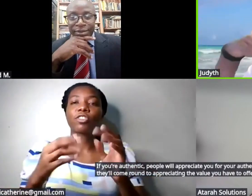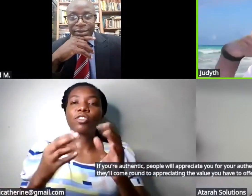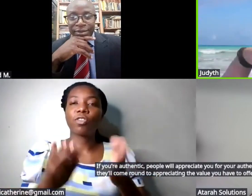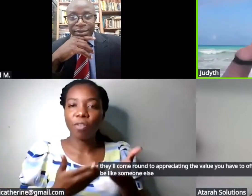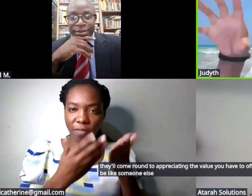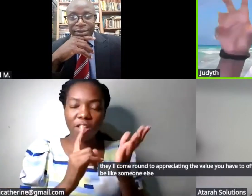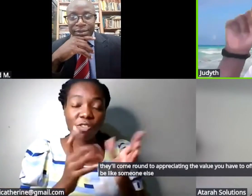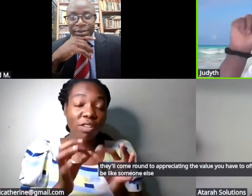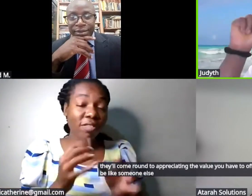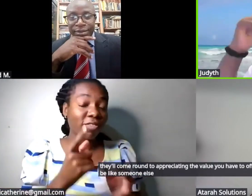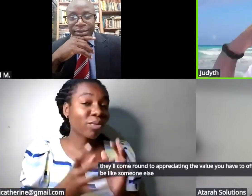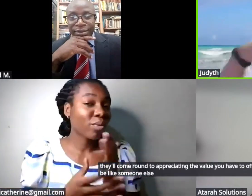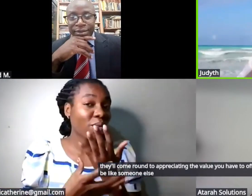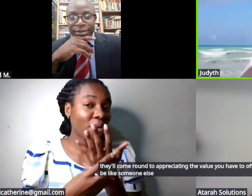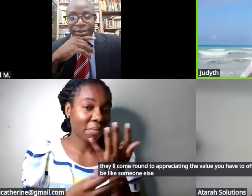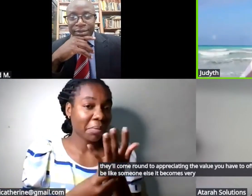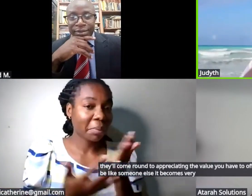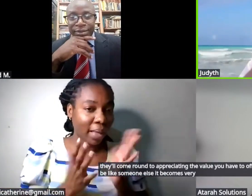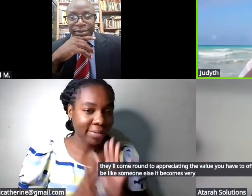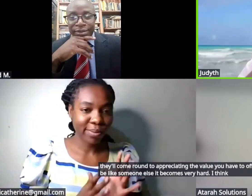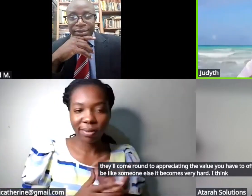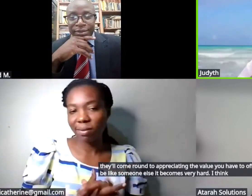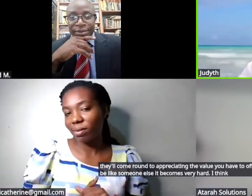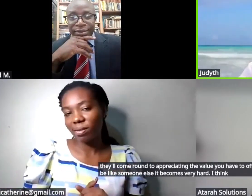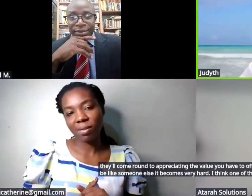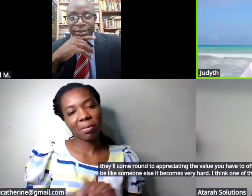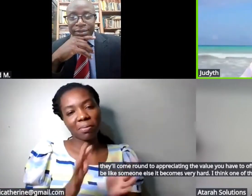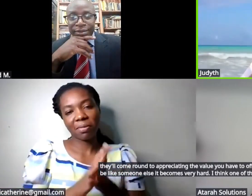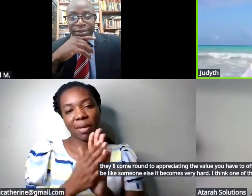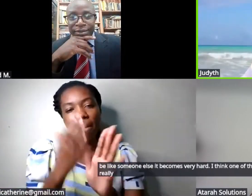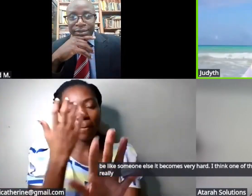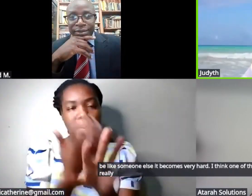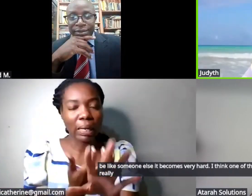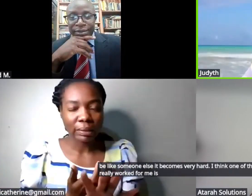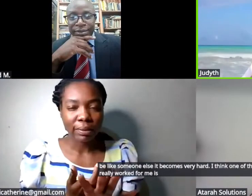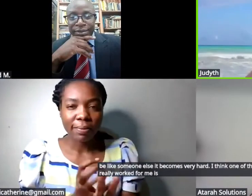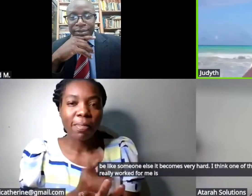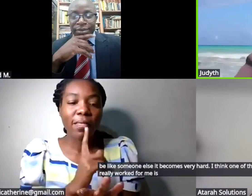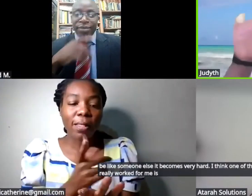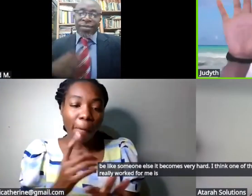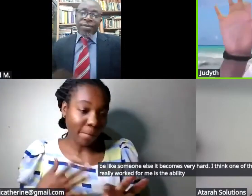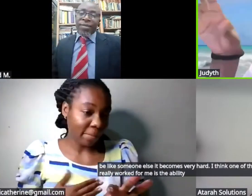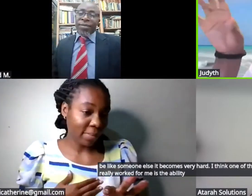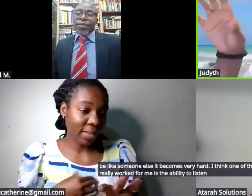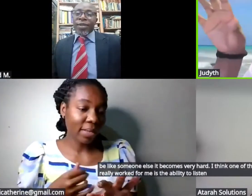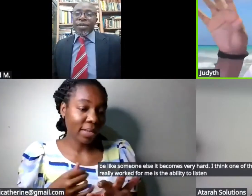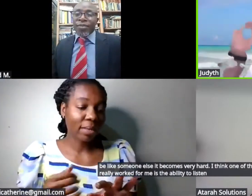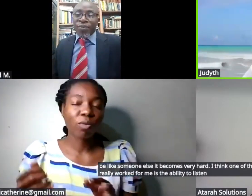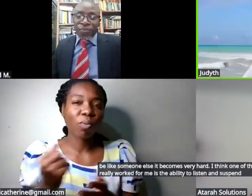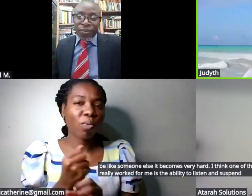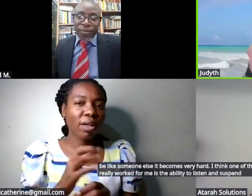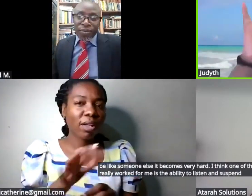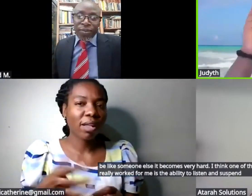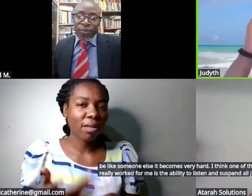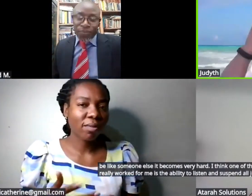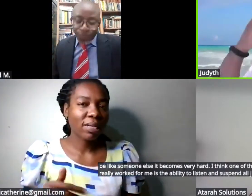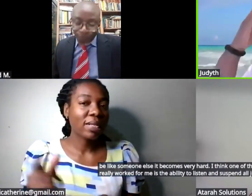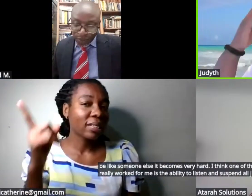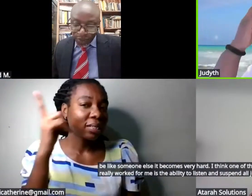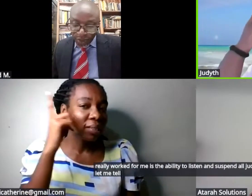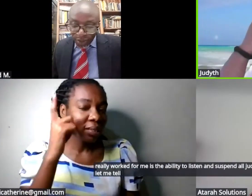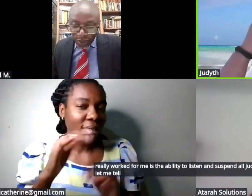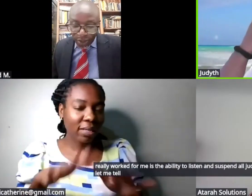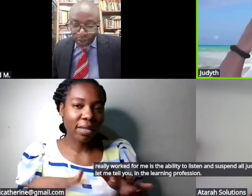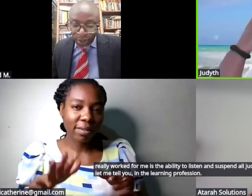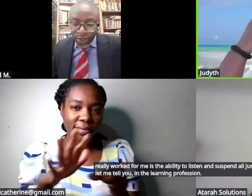else, it becomes very hard. I think one of the skills that has really worked for me is the ability to listen and suspend all judgment. Because let me tell you, in the learning